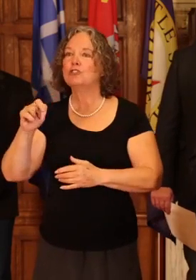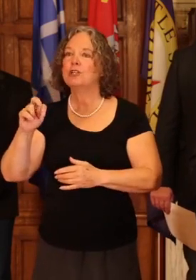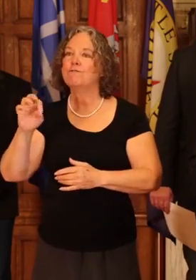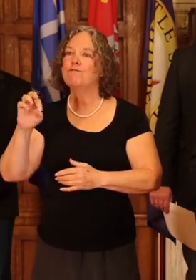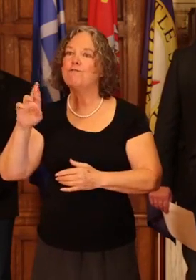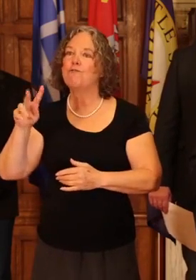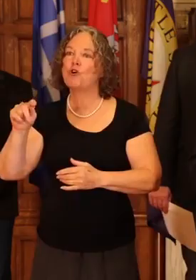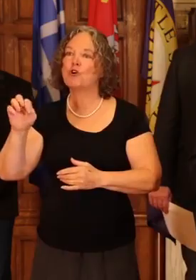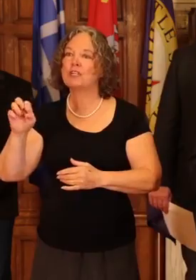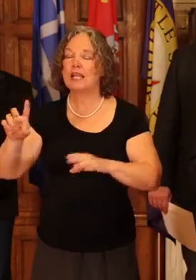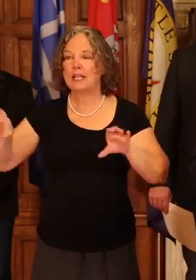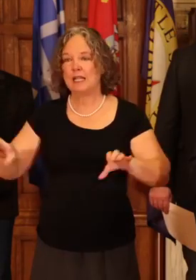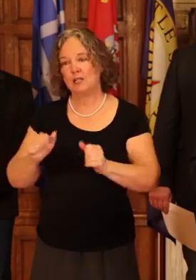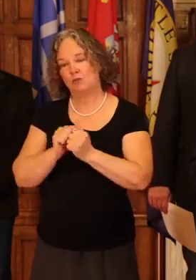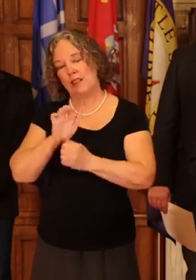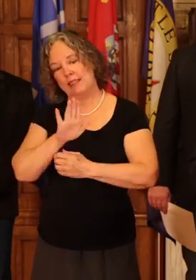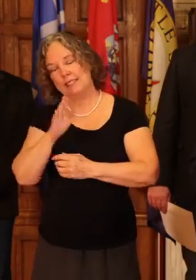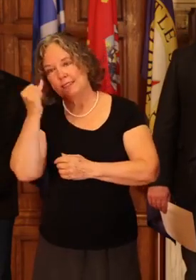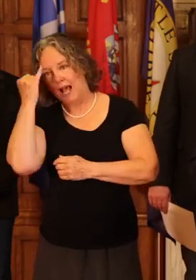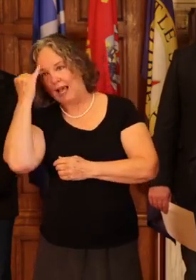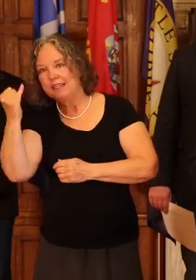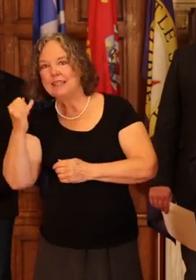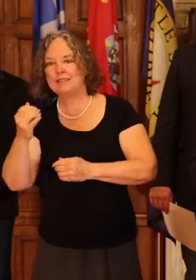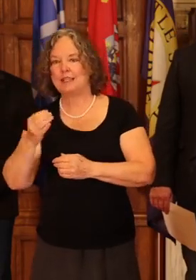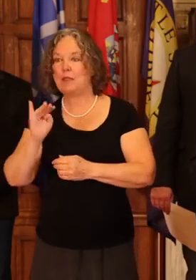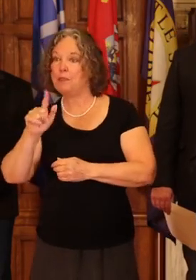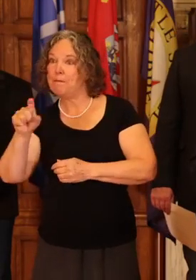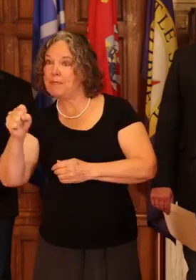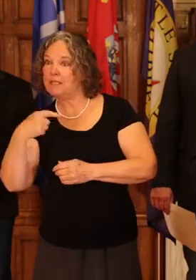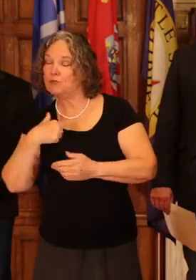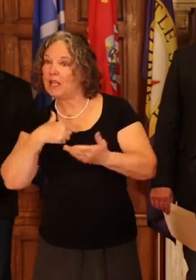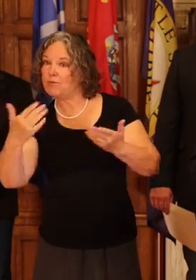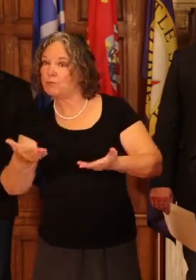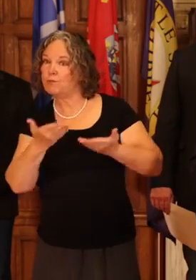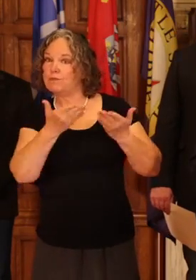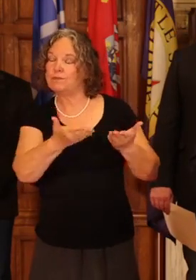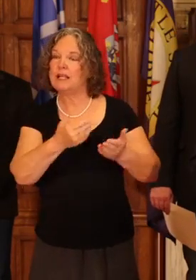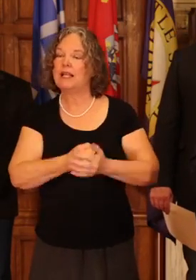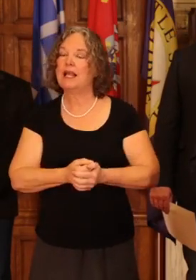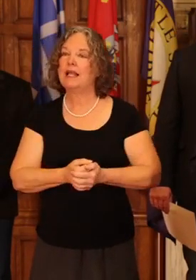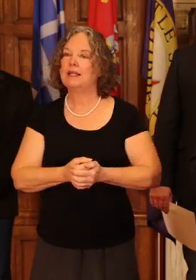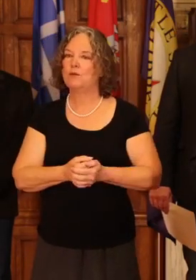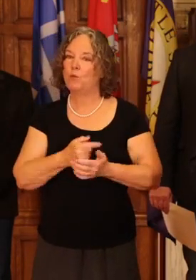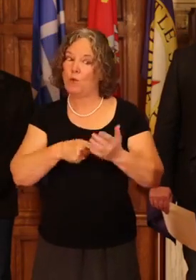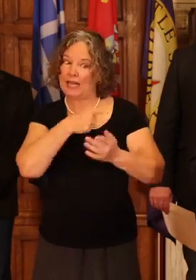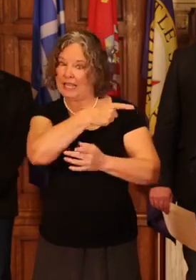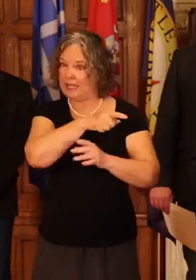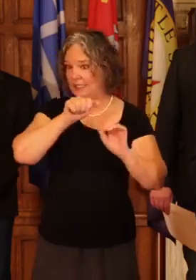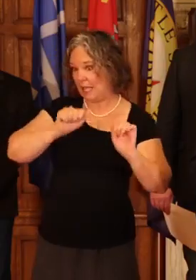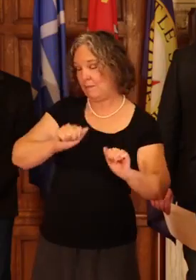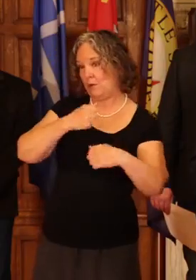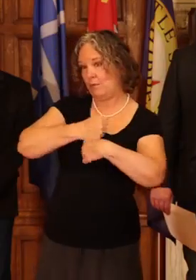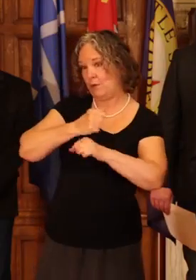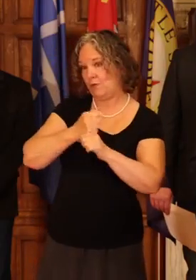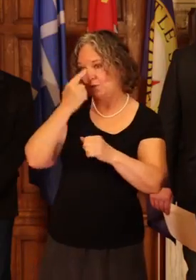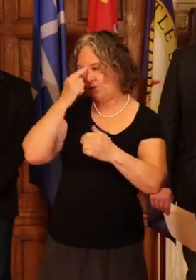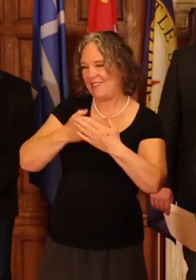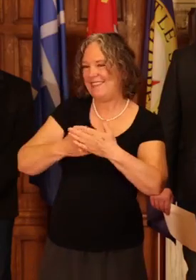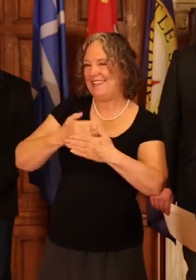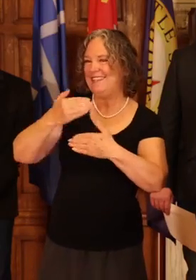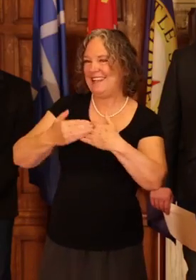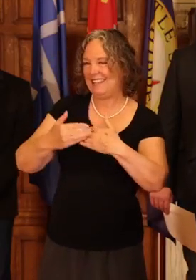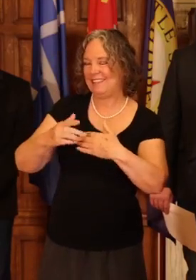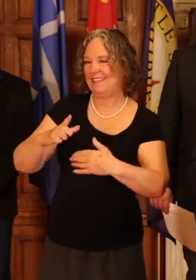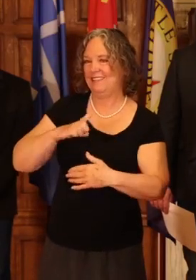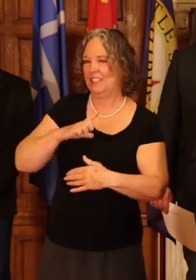the ideas and the bills that we brought forward and what he's able to produce and bring forward for the next legislative session for